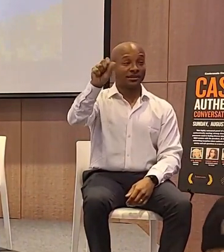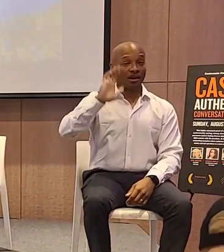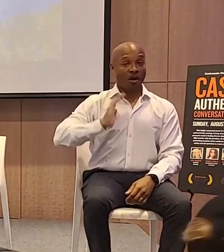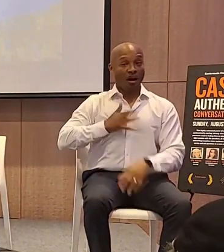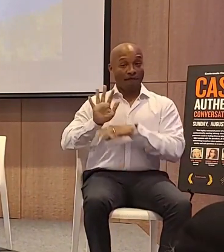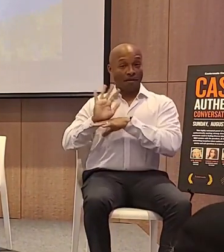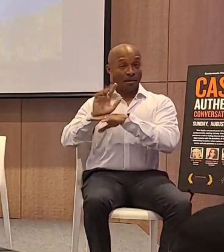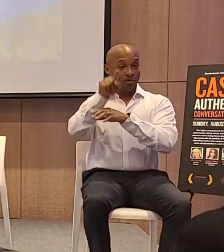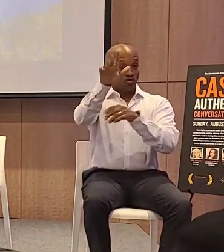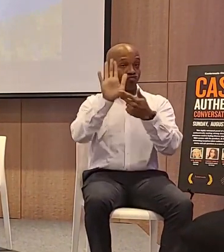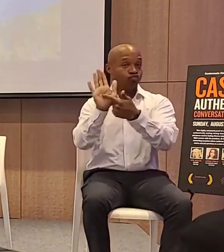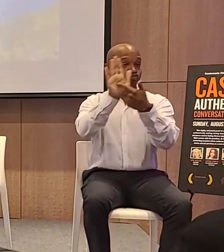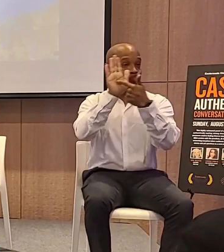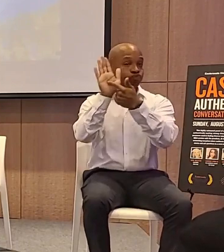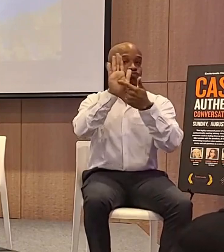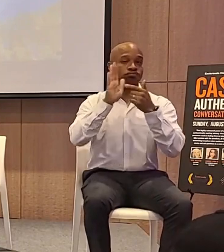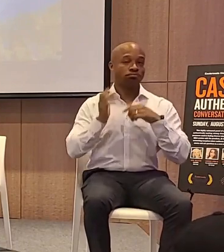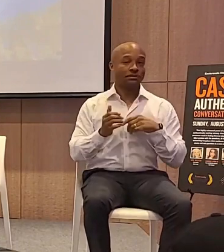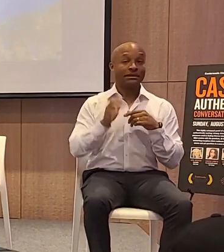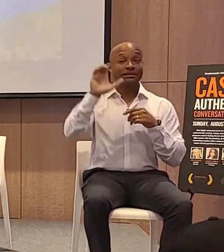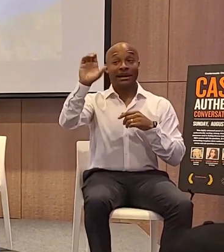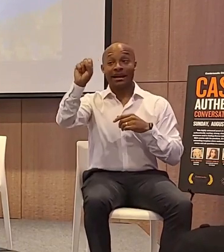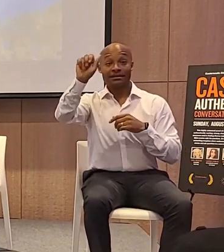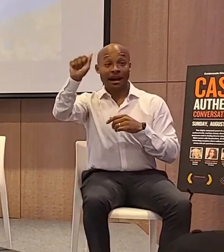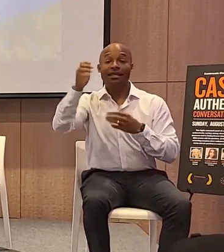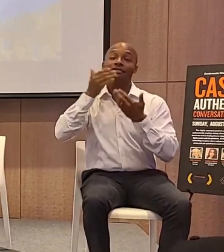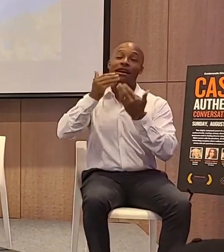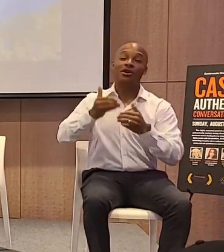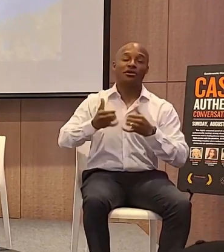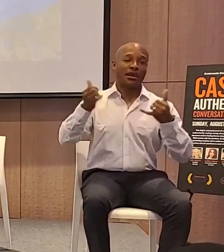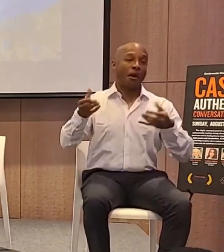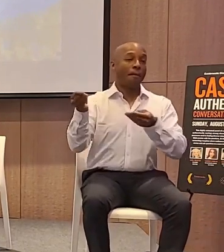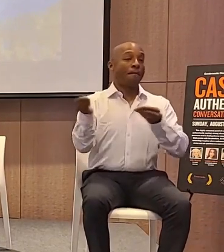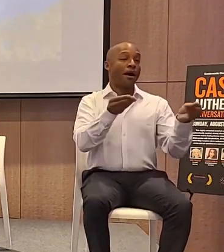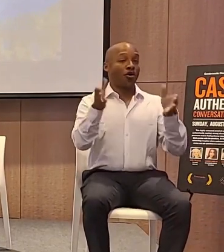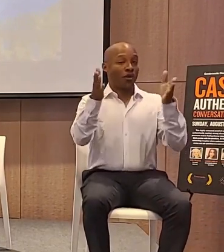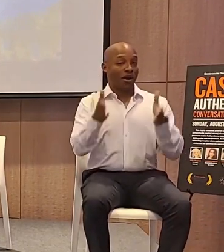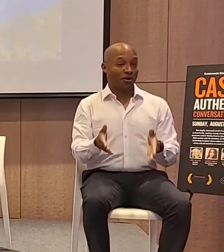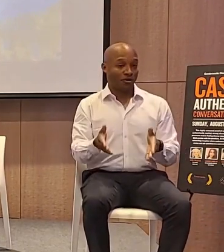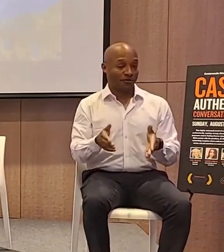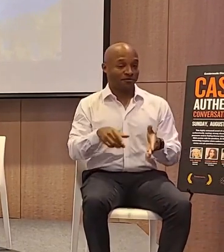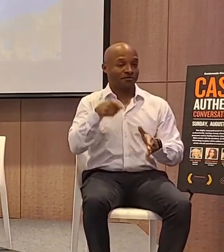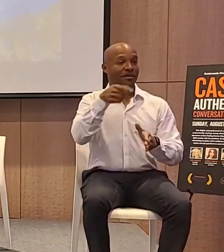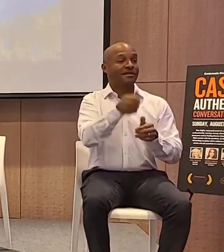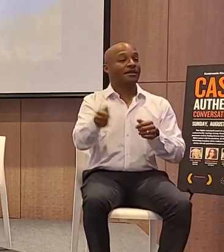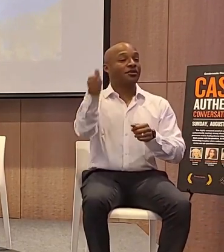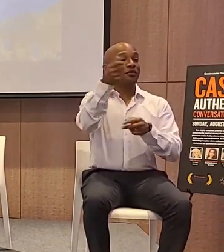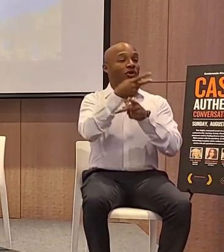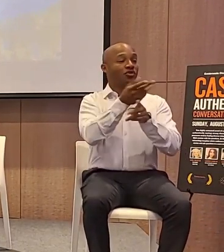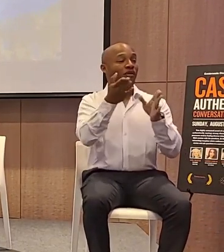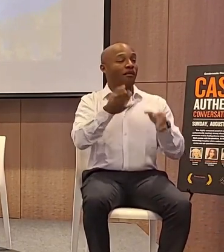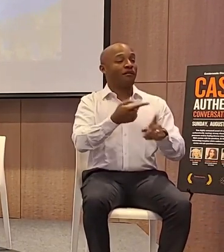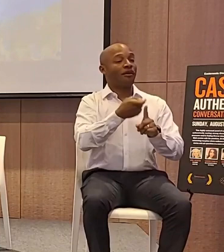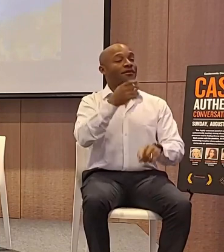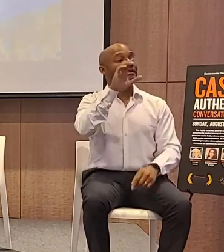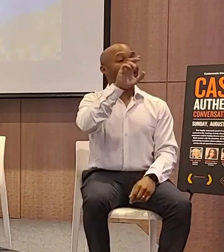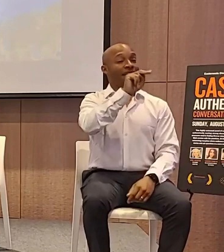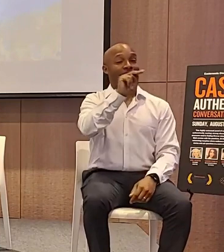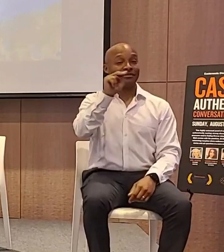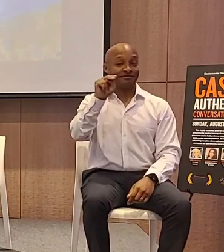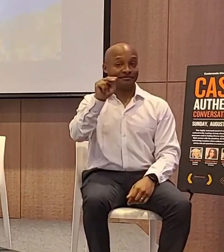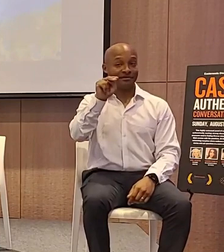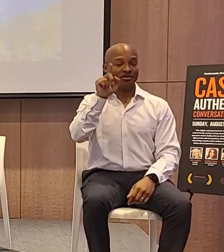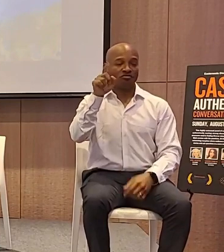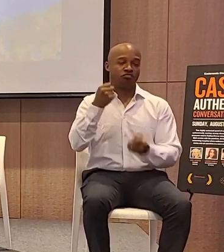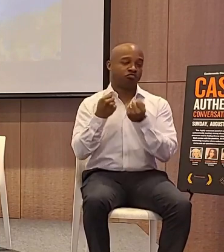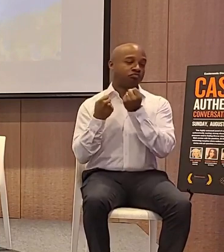the CSA. And now let's bring up our moderator. He is a senior producer from CNN, has been so